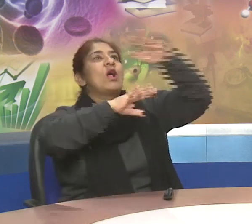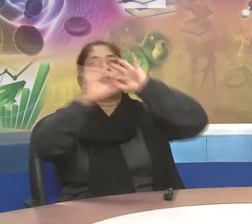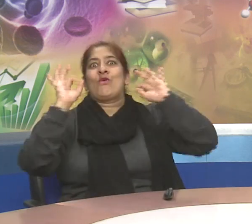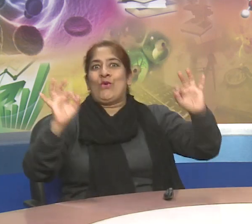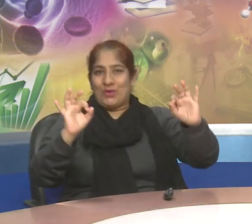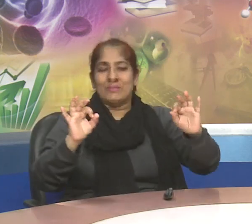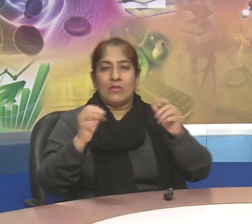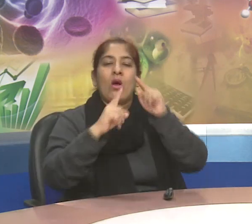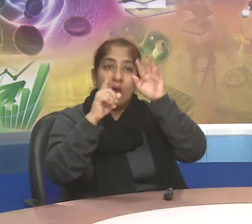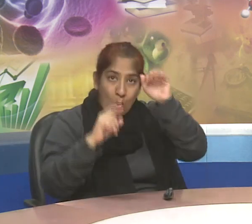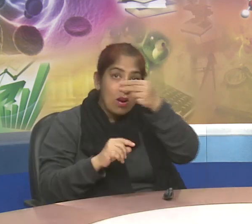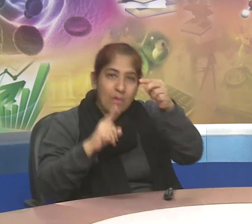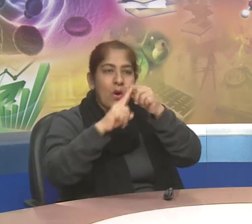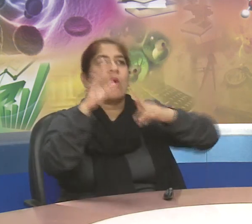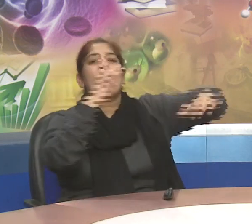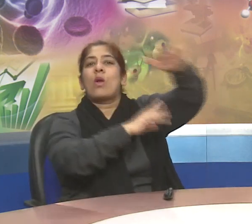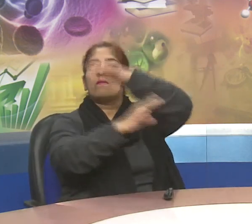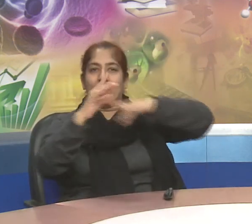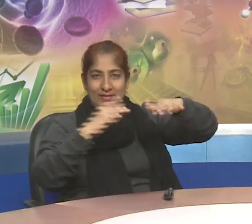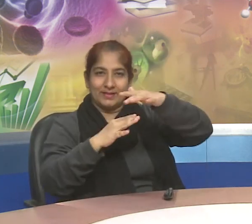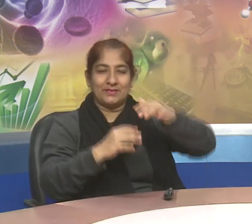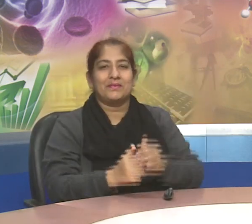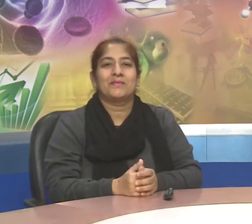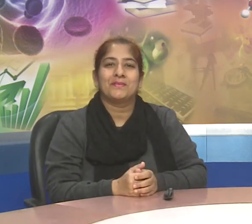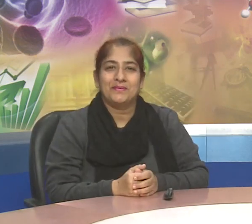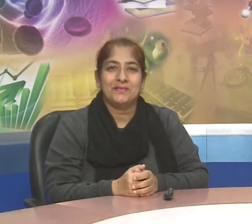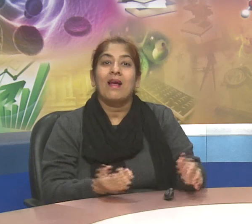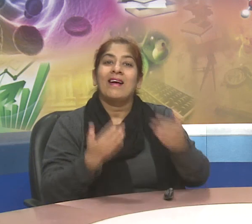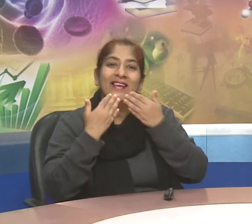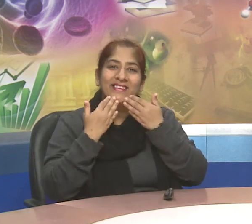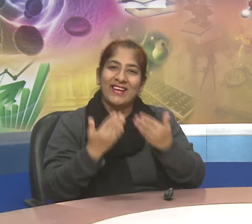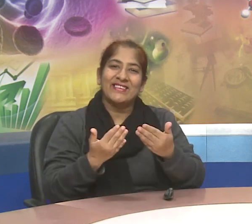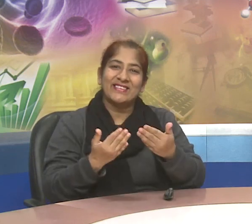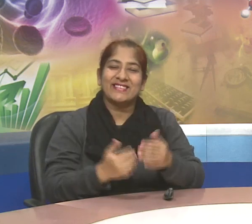Thank you.